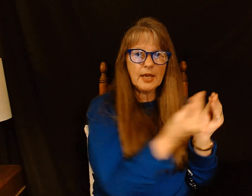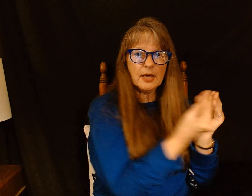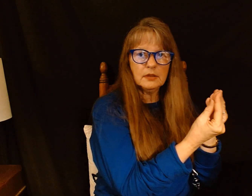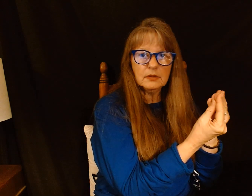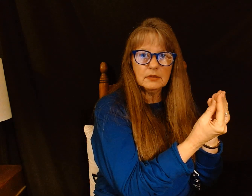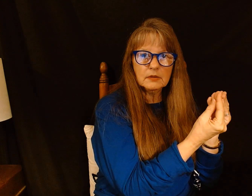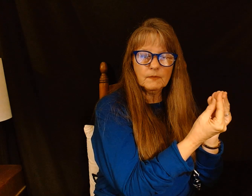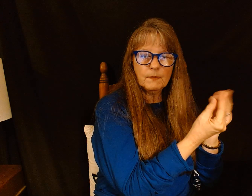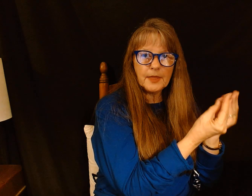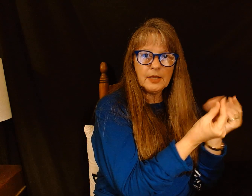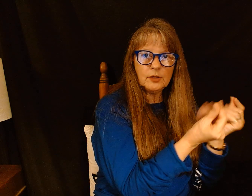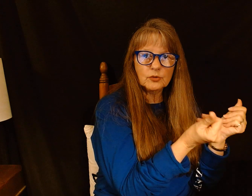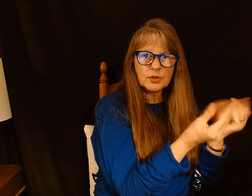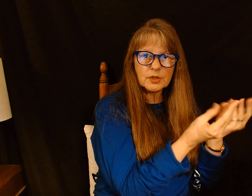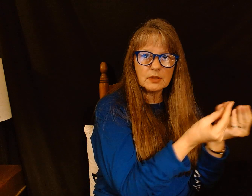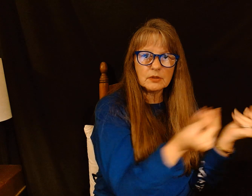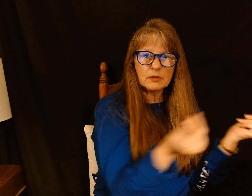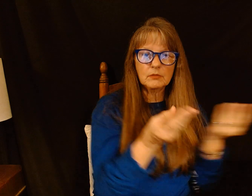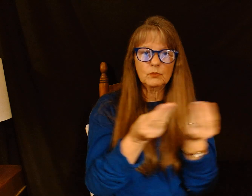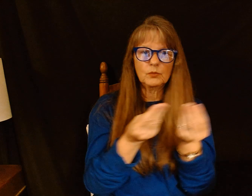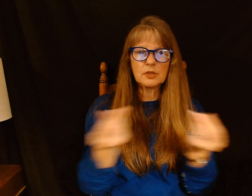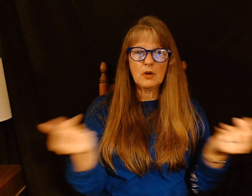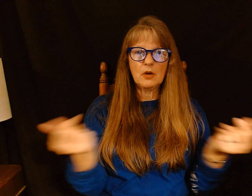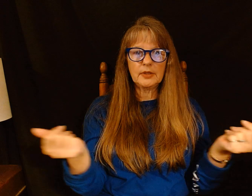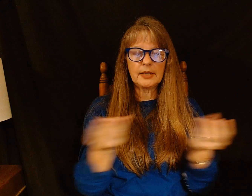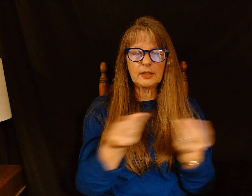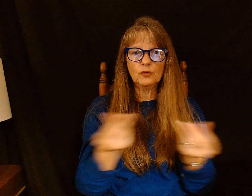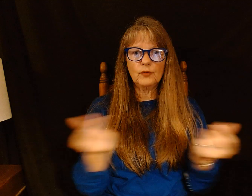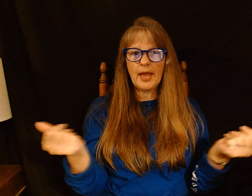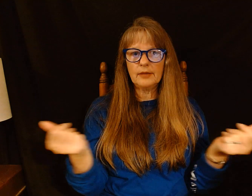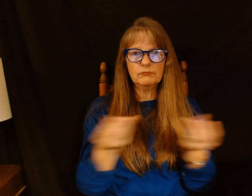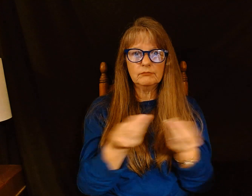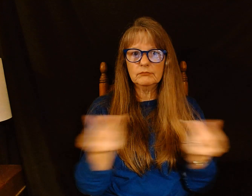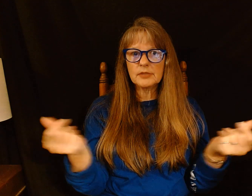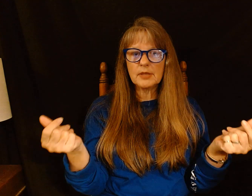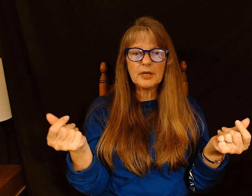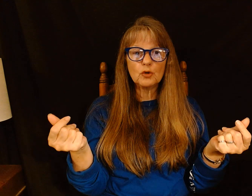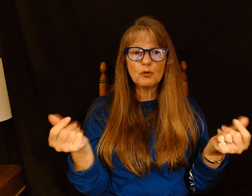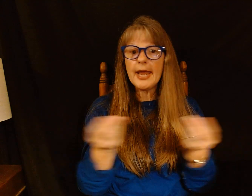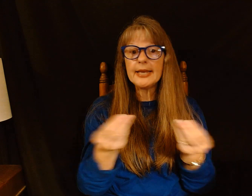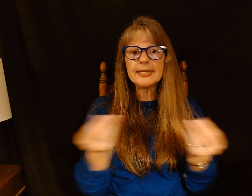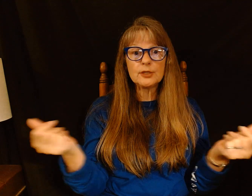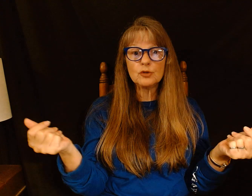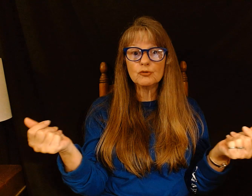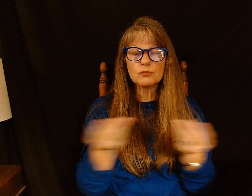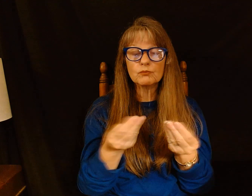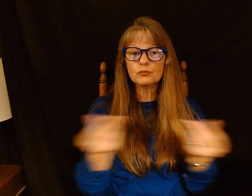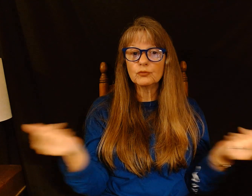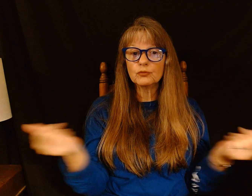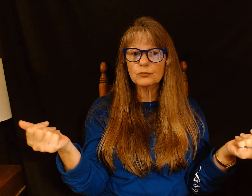hand, and you're just going to resolve it. Like you've had something in your hand, and you just